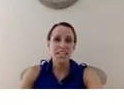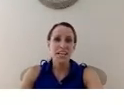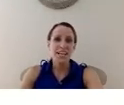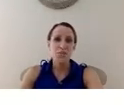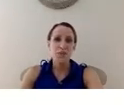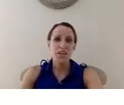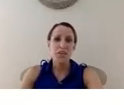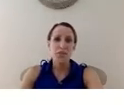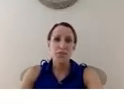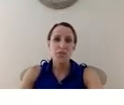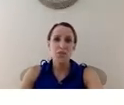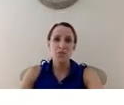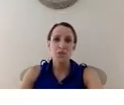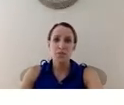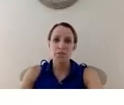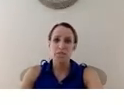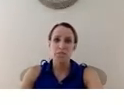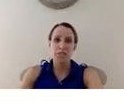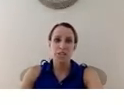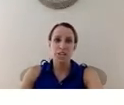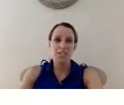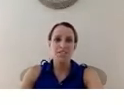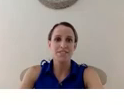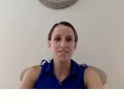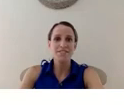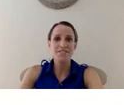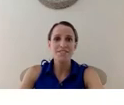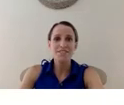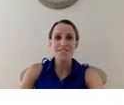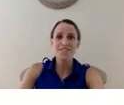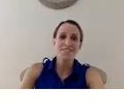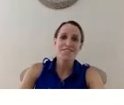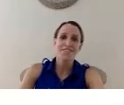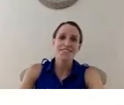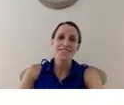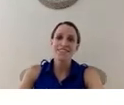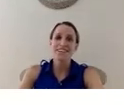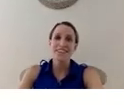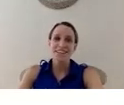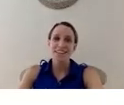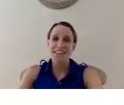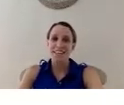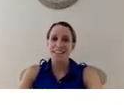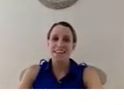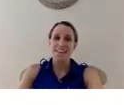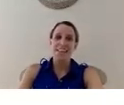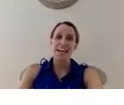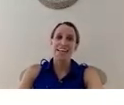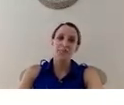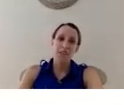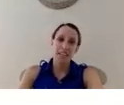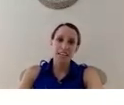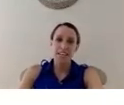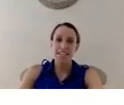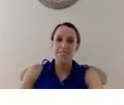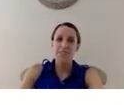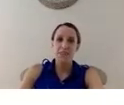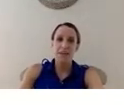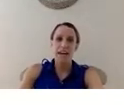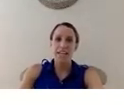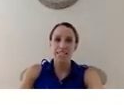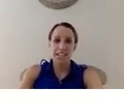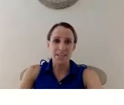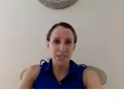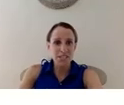cooksey nice work what a beautiful form of expression definitely and the last one is